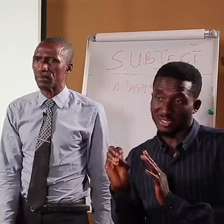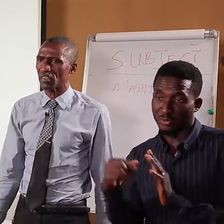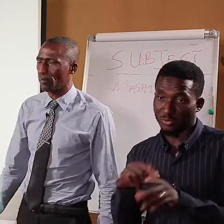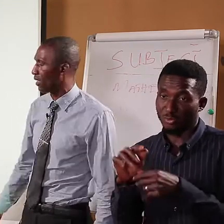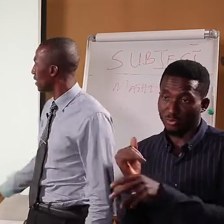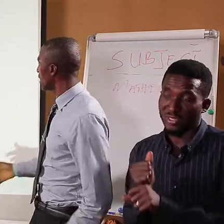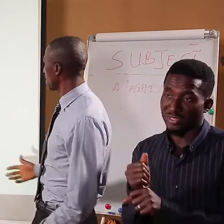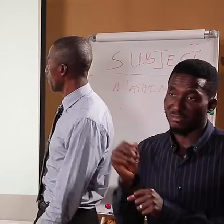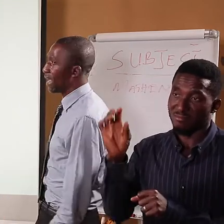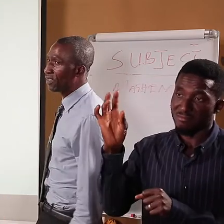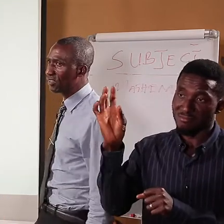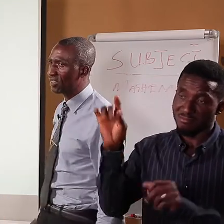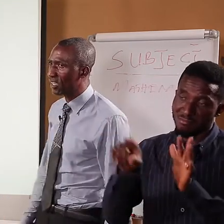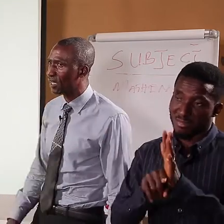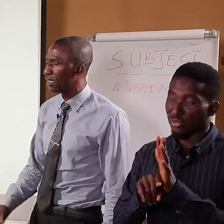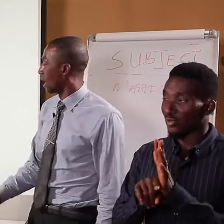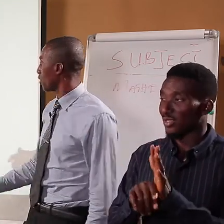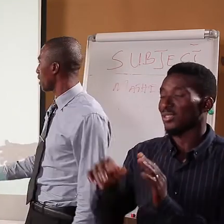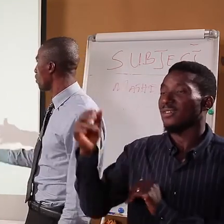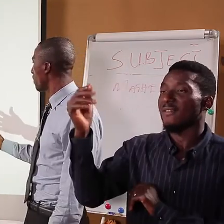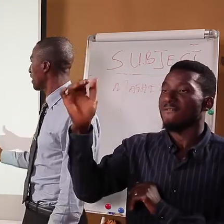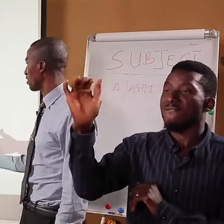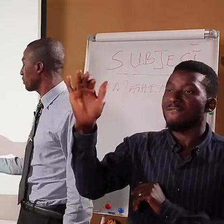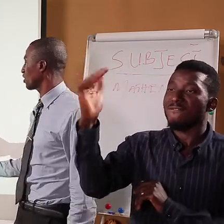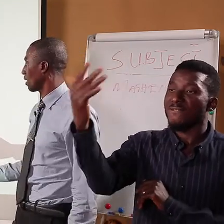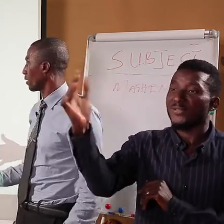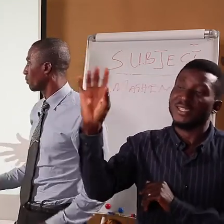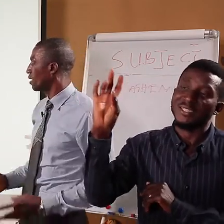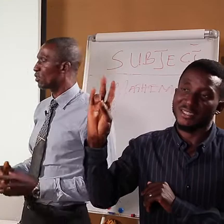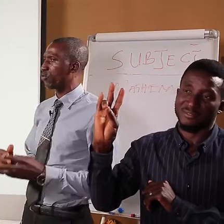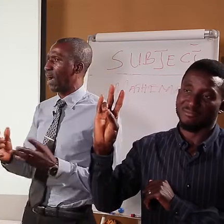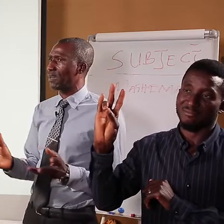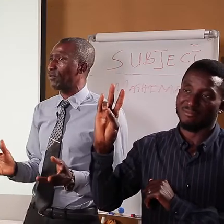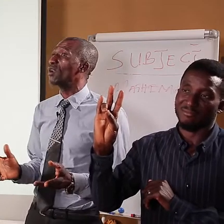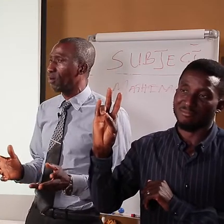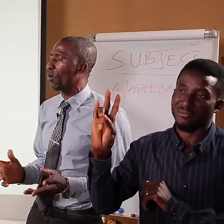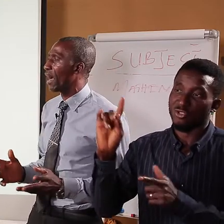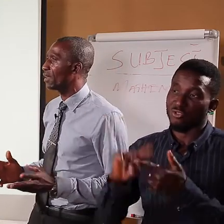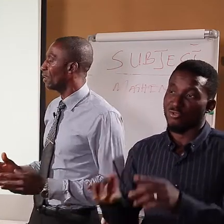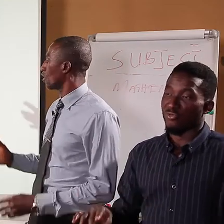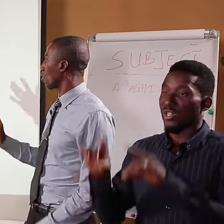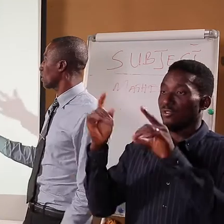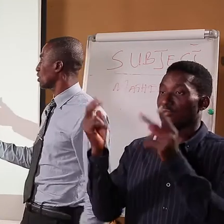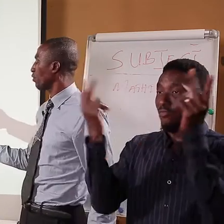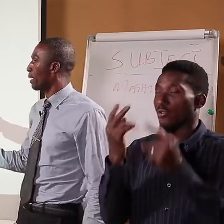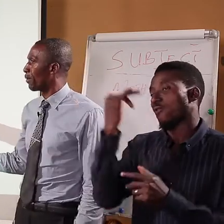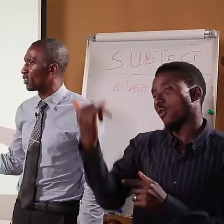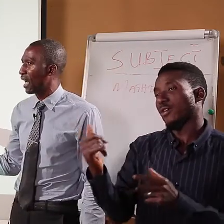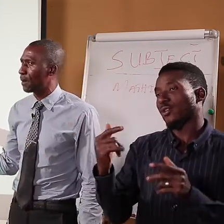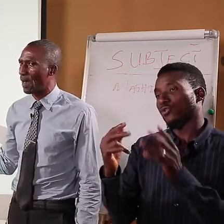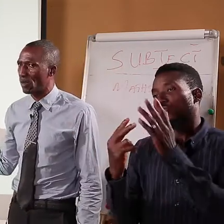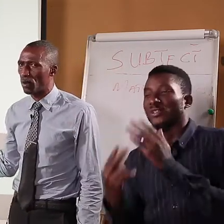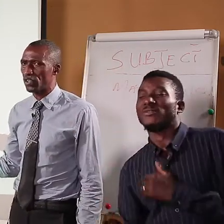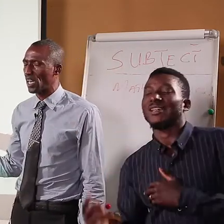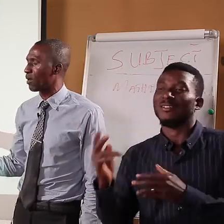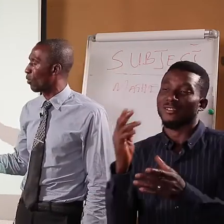minus 57. 3 minus 60, that will give you minus 57. To find the value of y, you are to divide both